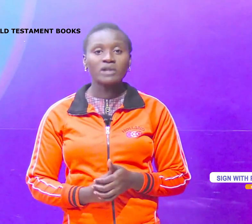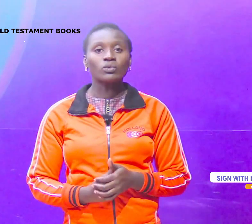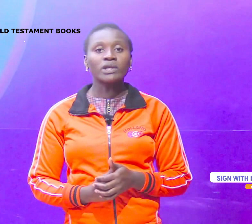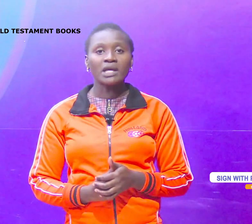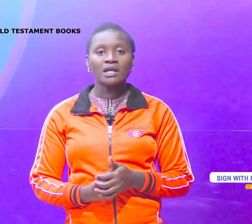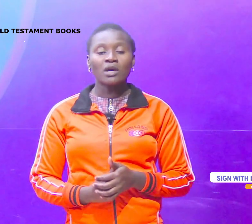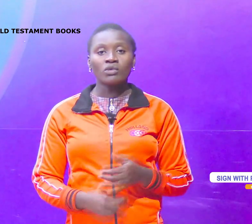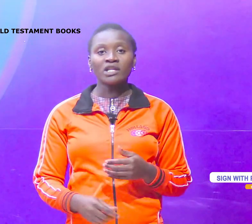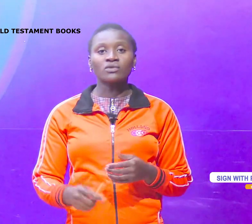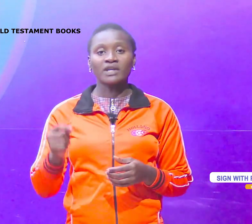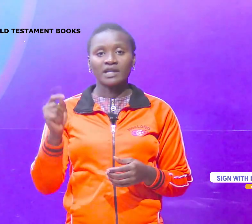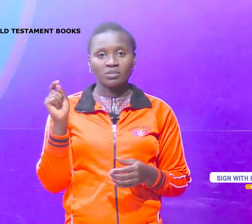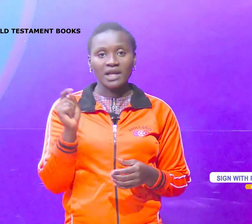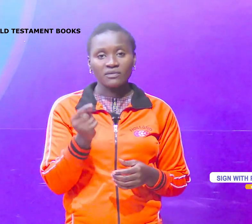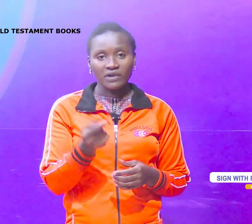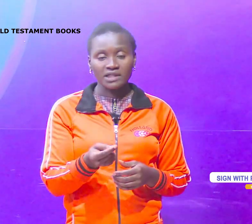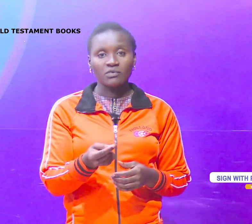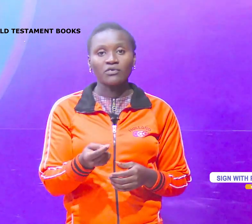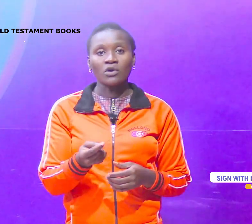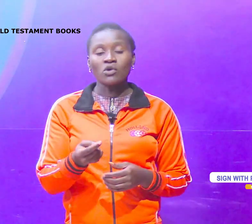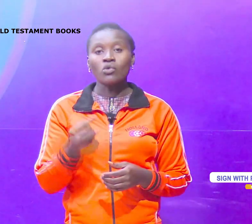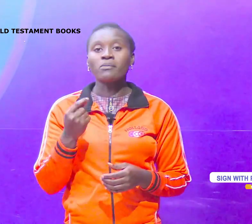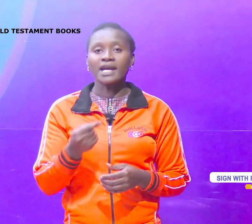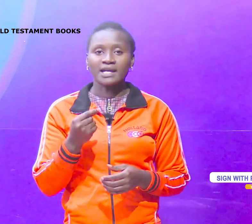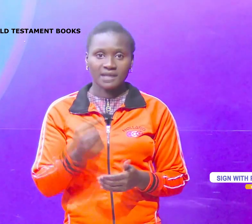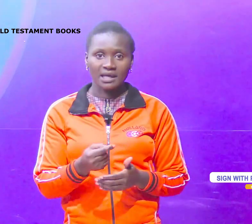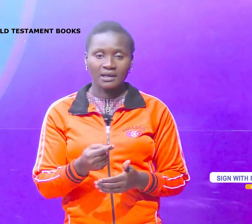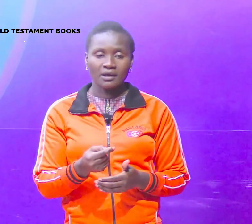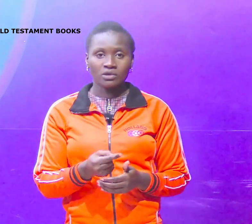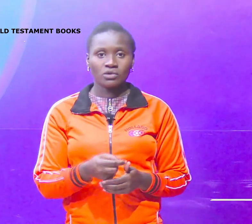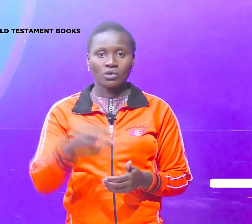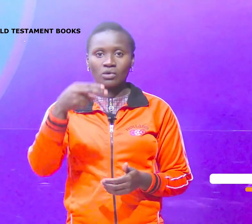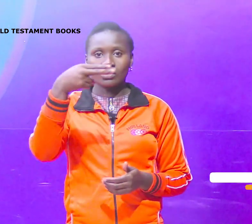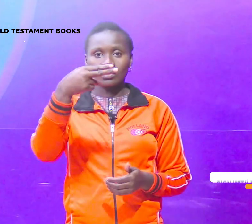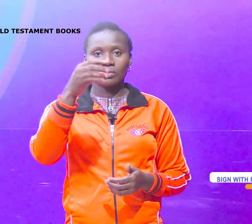need to finger spell it first before we make a sign. So